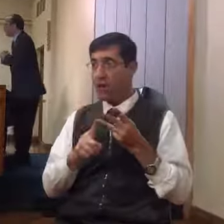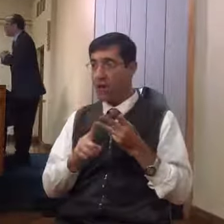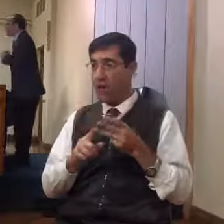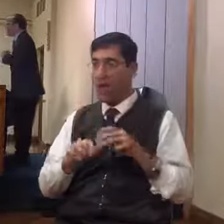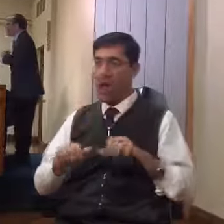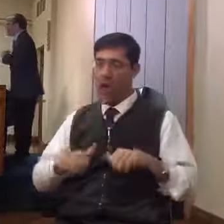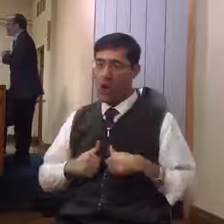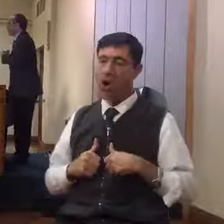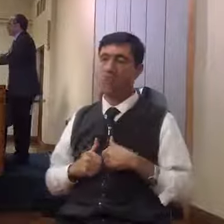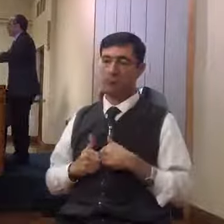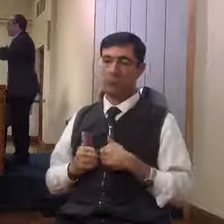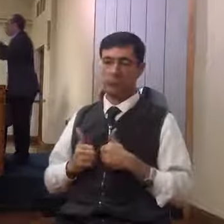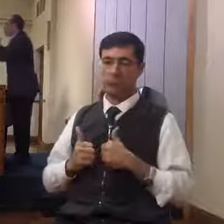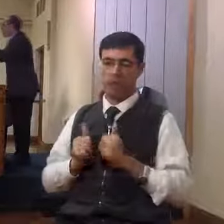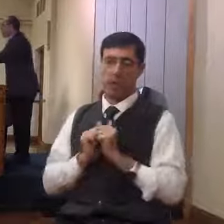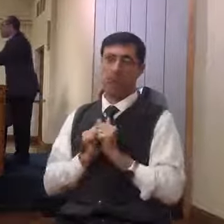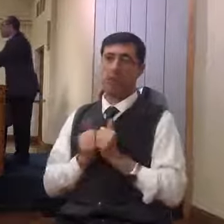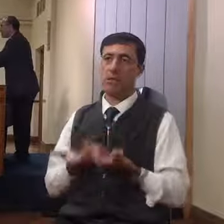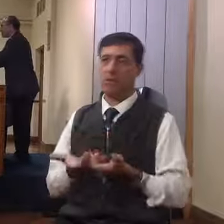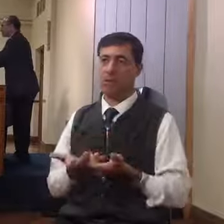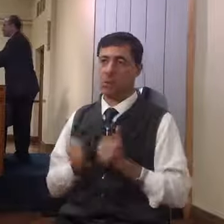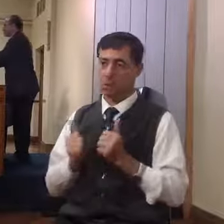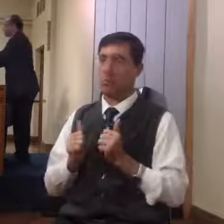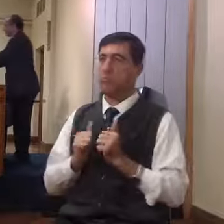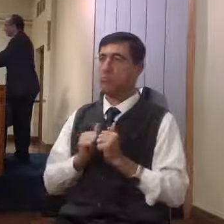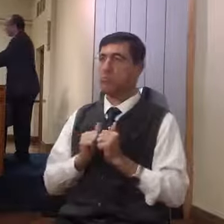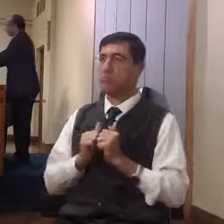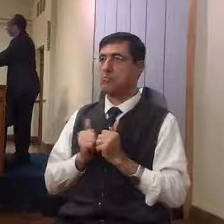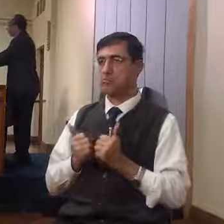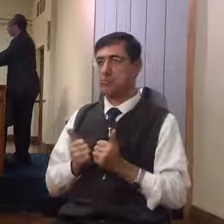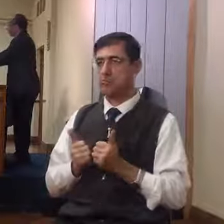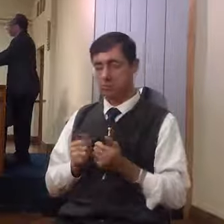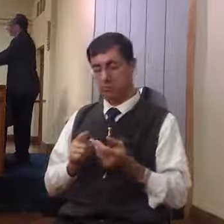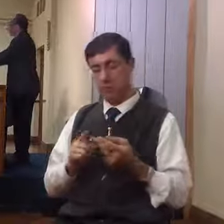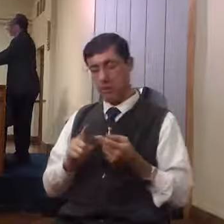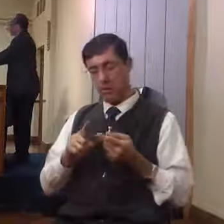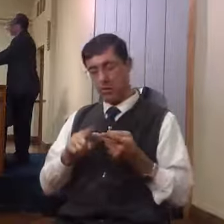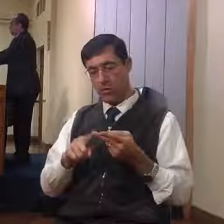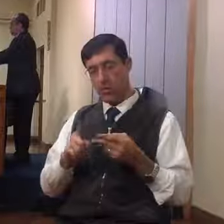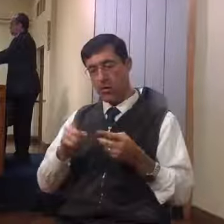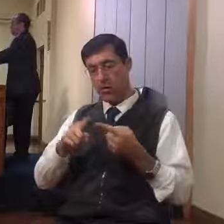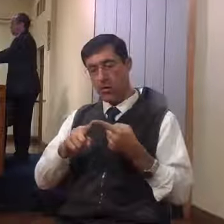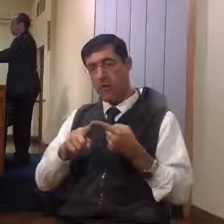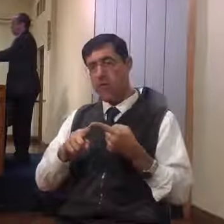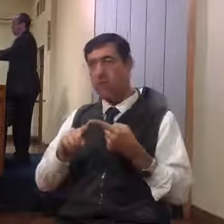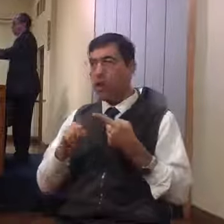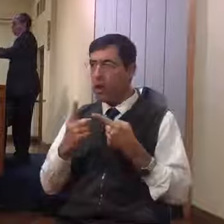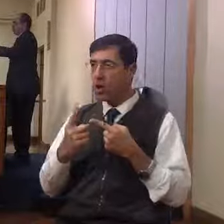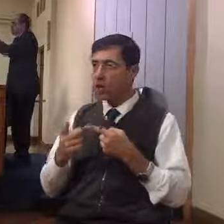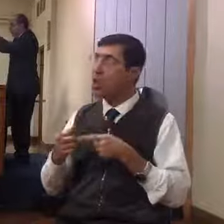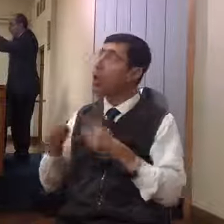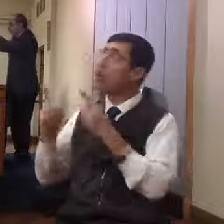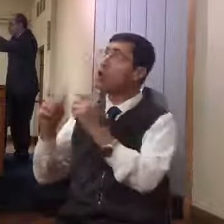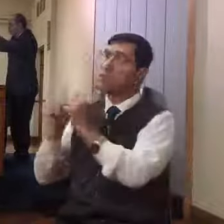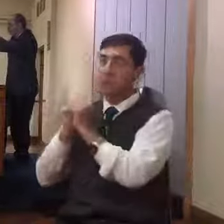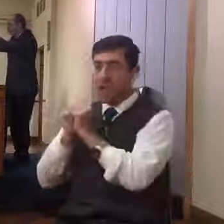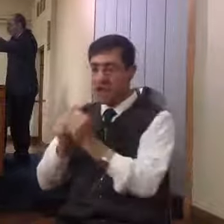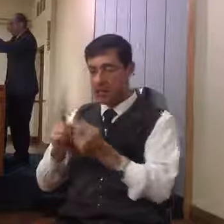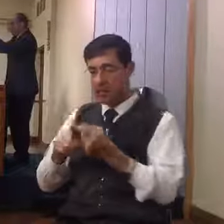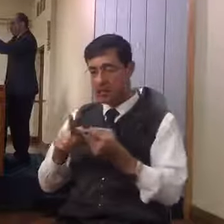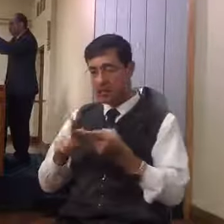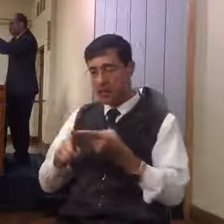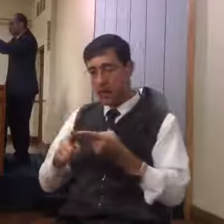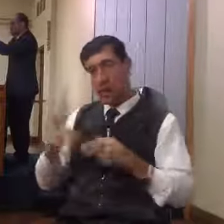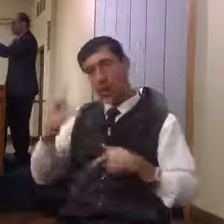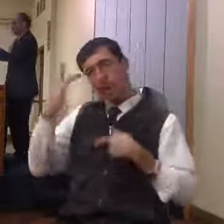sake, for our conscience sake, and also for God's sake, the will of